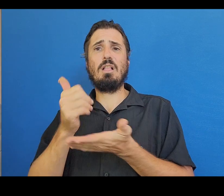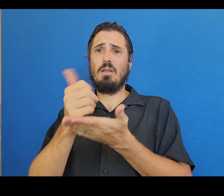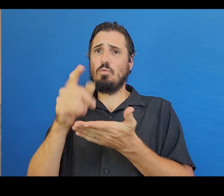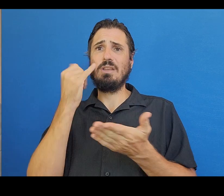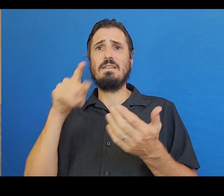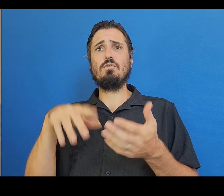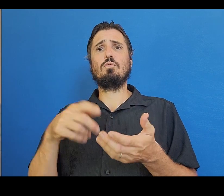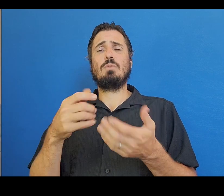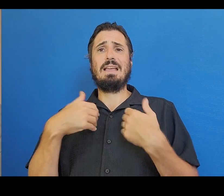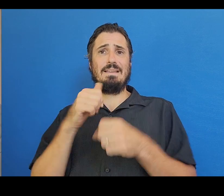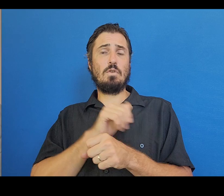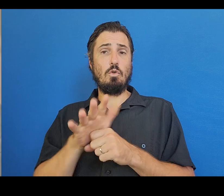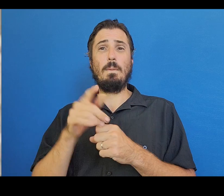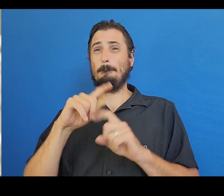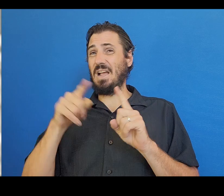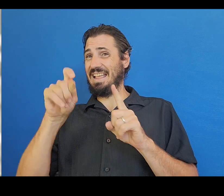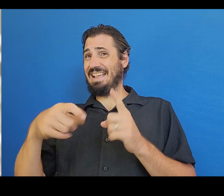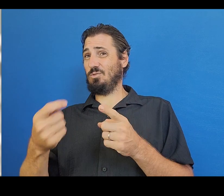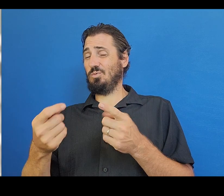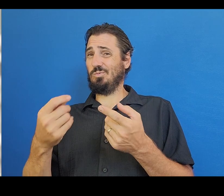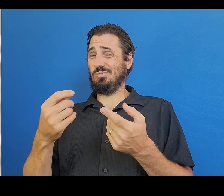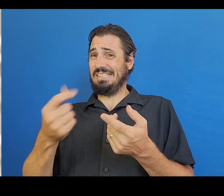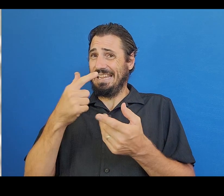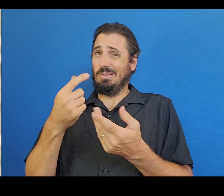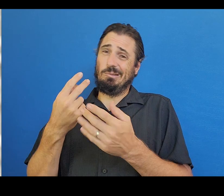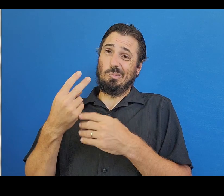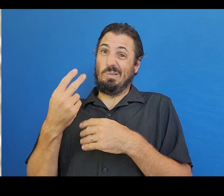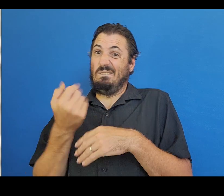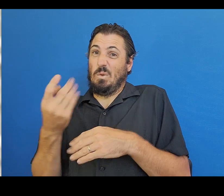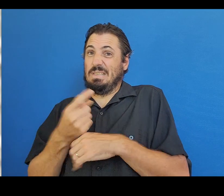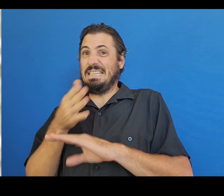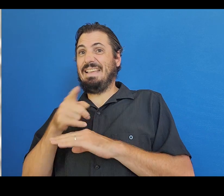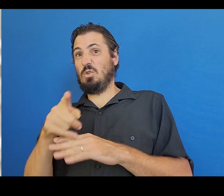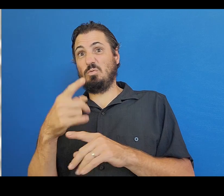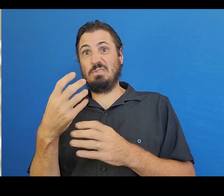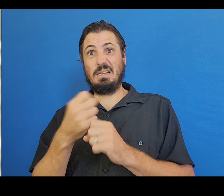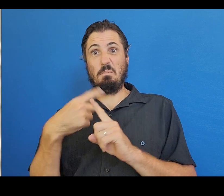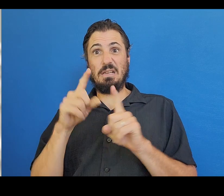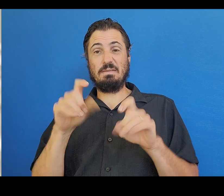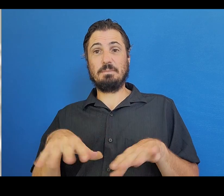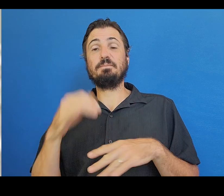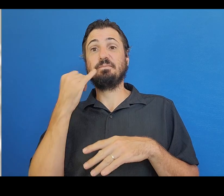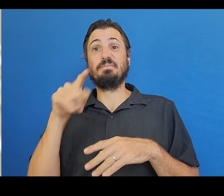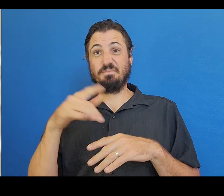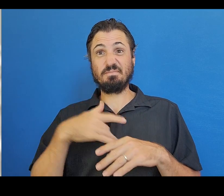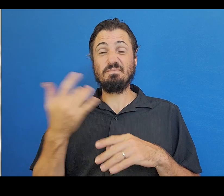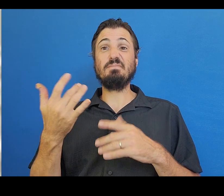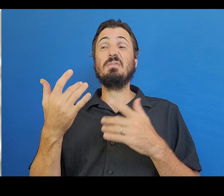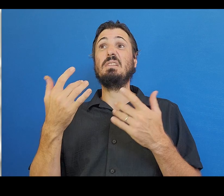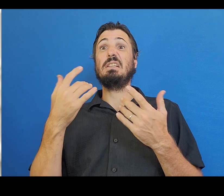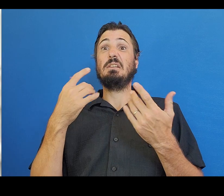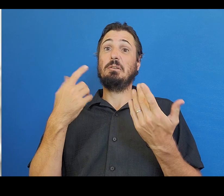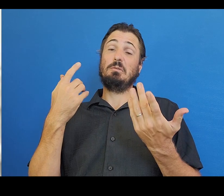few days of testing positive in order to be effective. If you or a loved one test positive and might be vulnerable, please contact your doctor